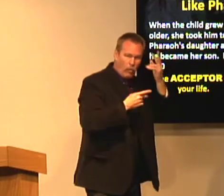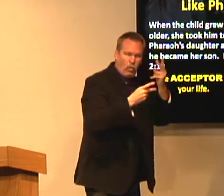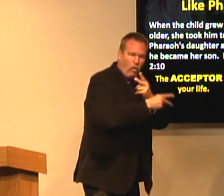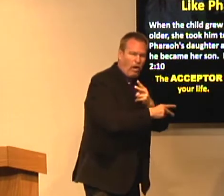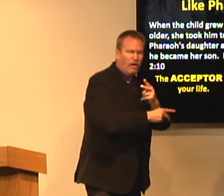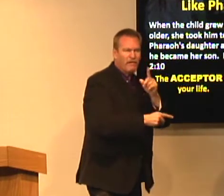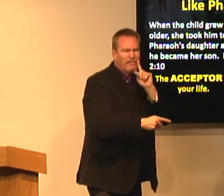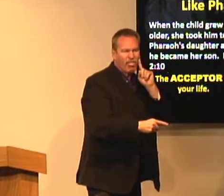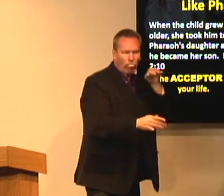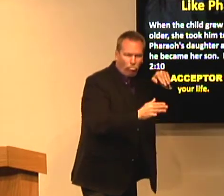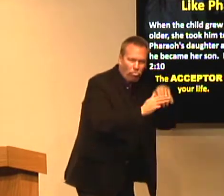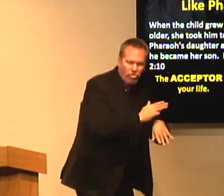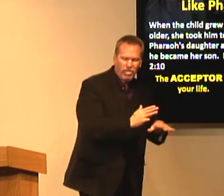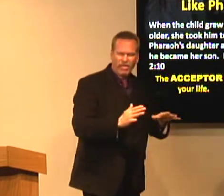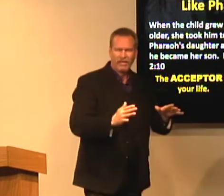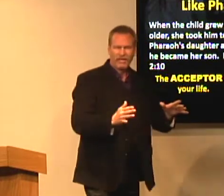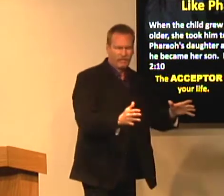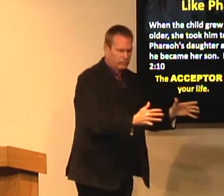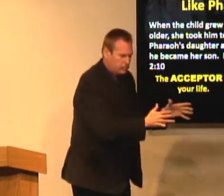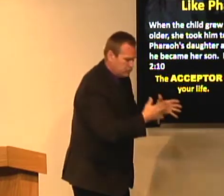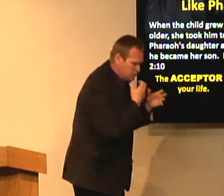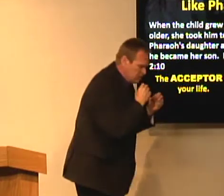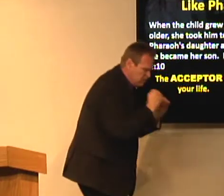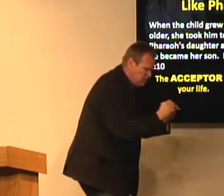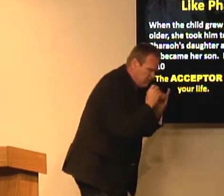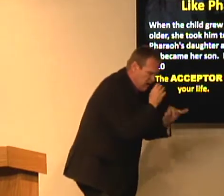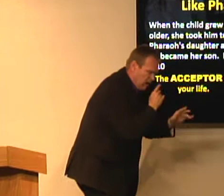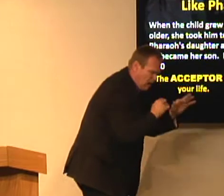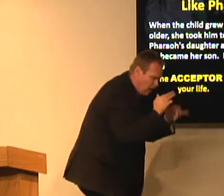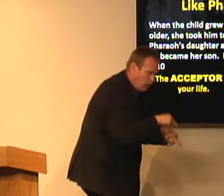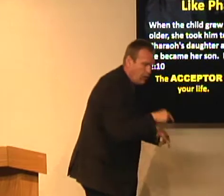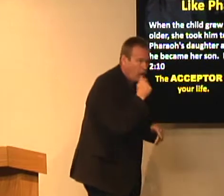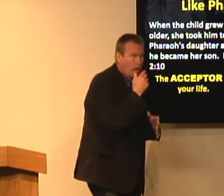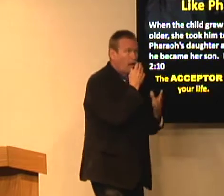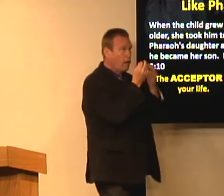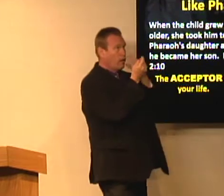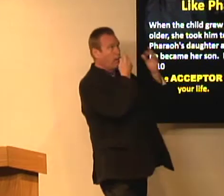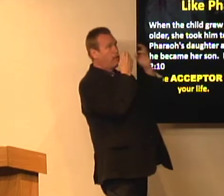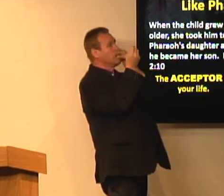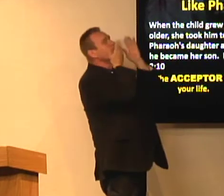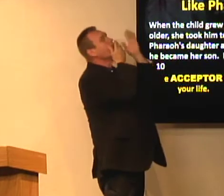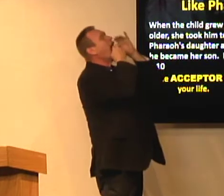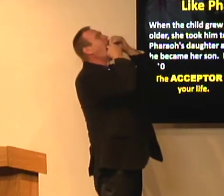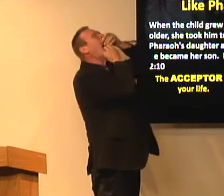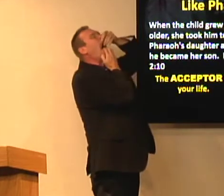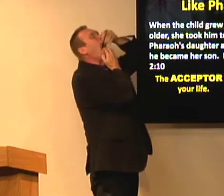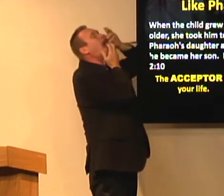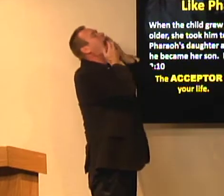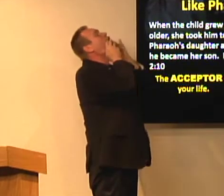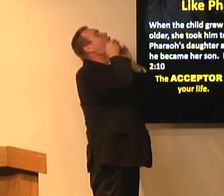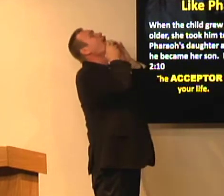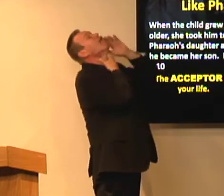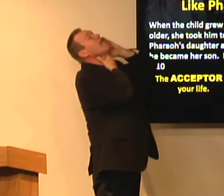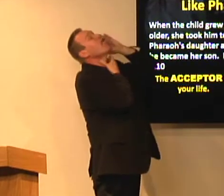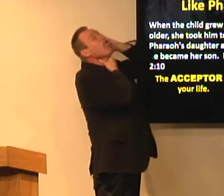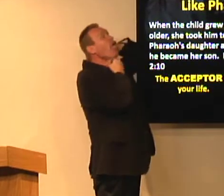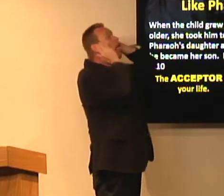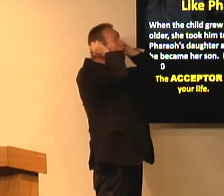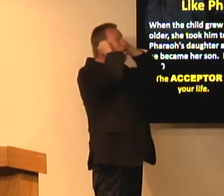They wanted them not to enter into the deaf culture and the deaf world, but they wanted them to become like